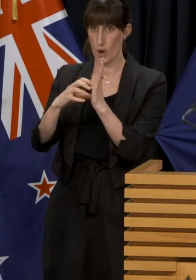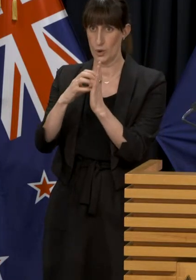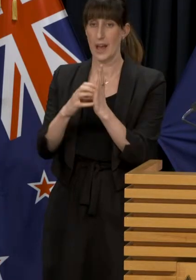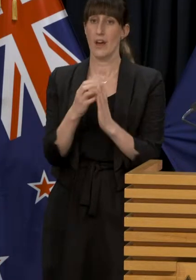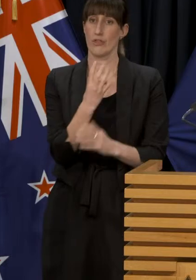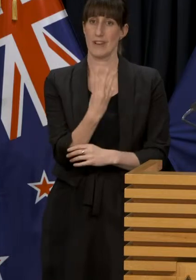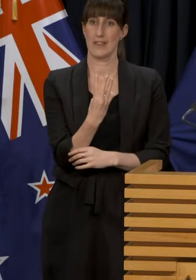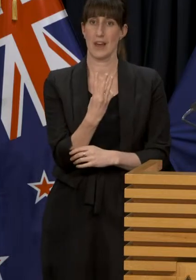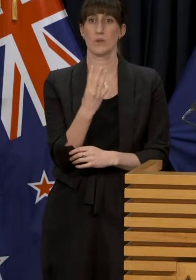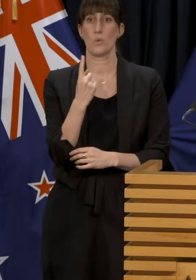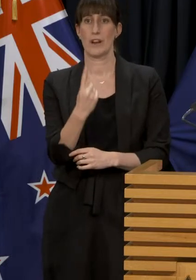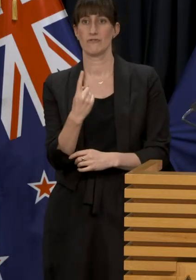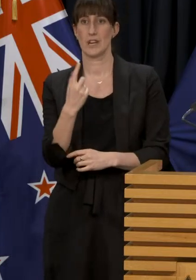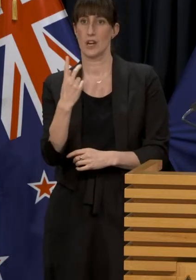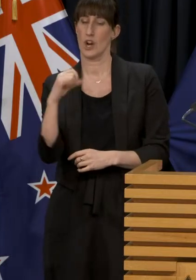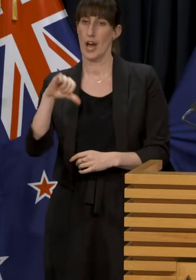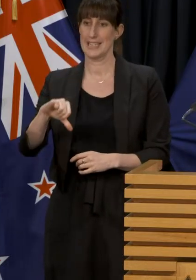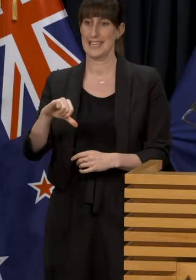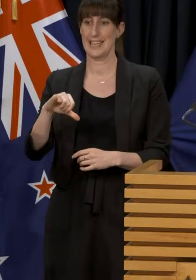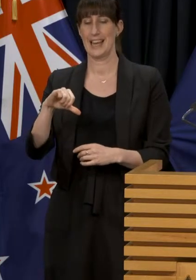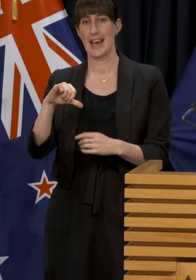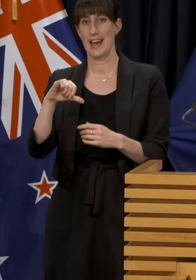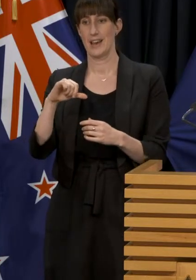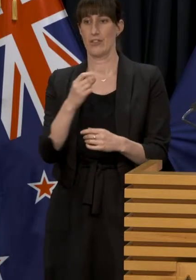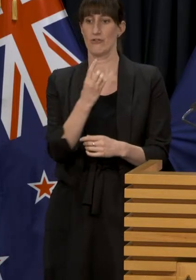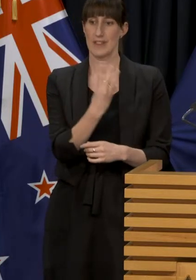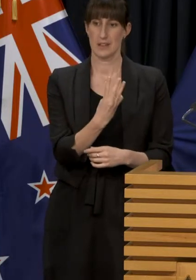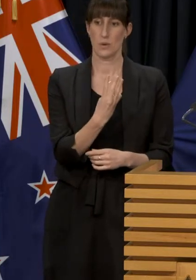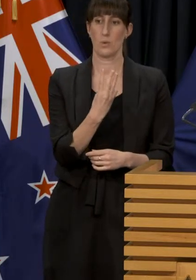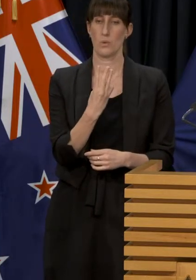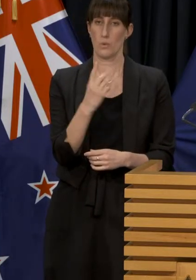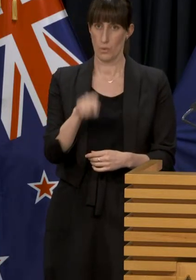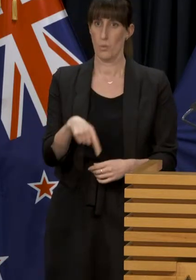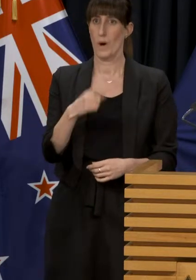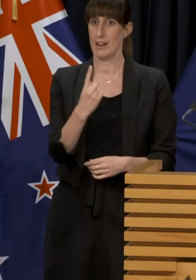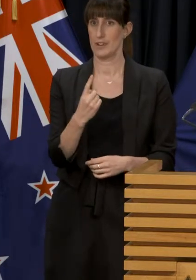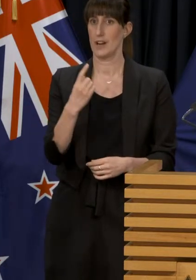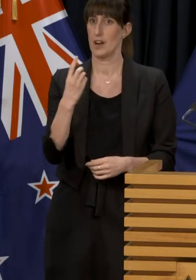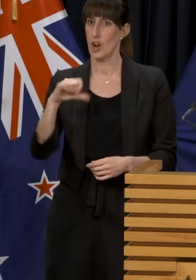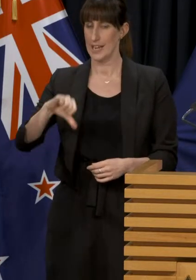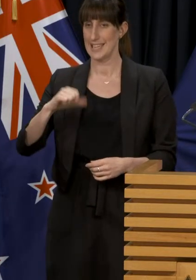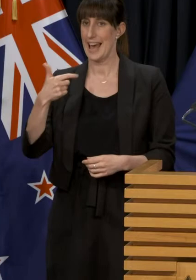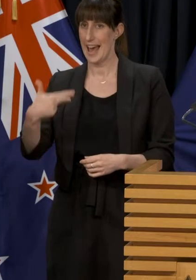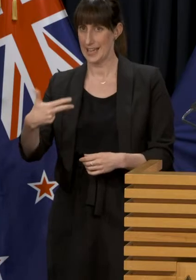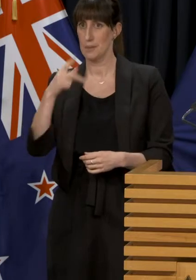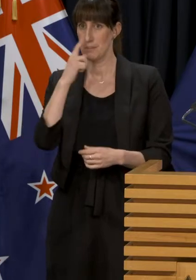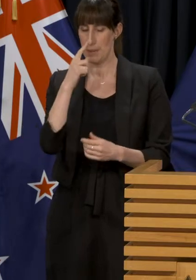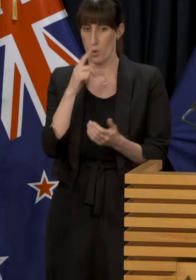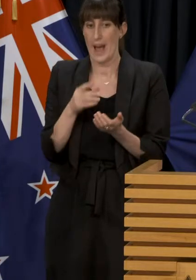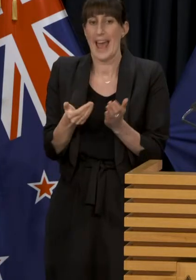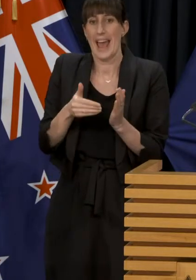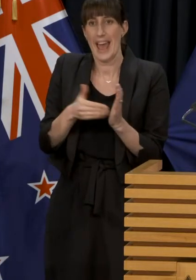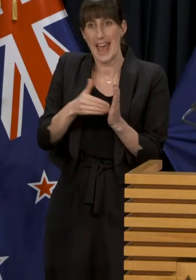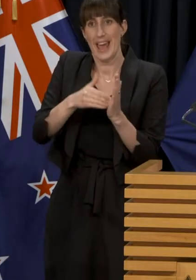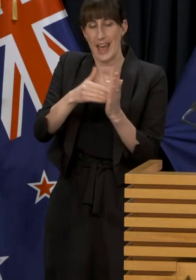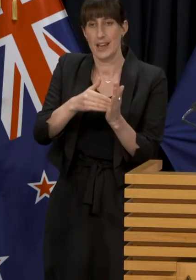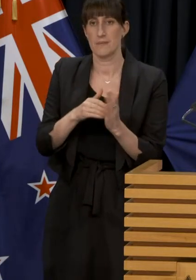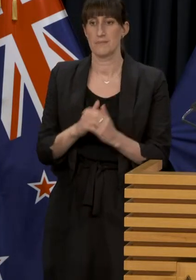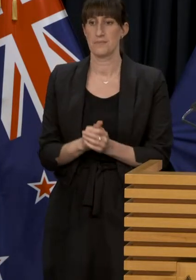30,198, and the number of poster scans has started to increase even more, and it now stands at